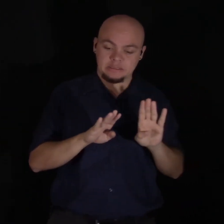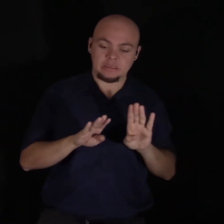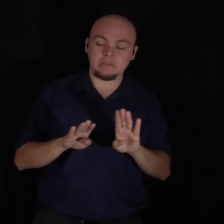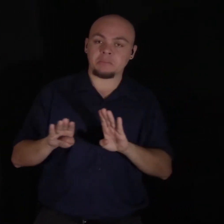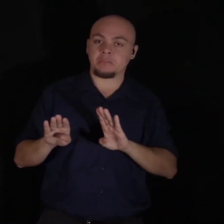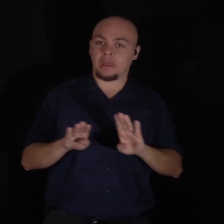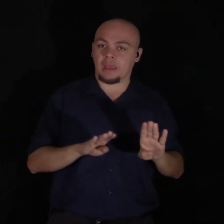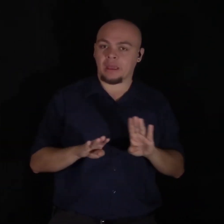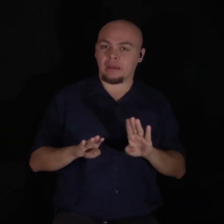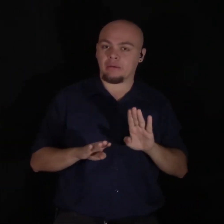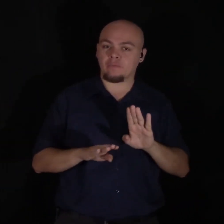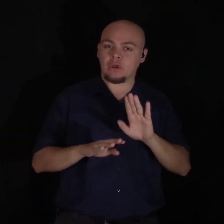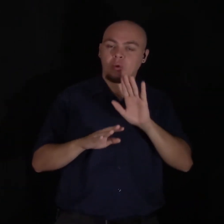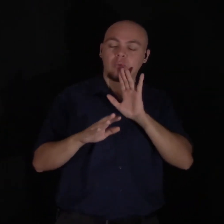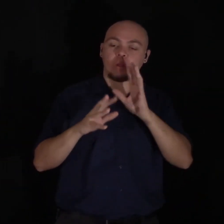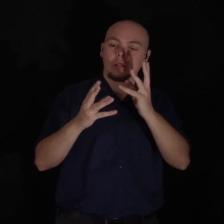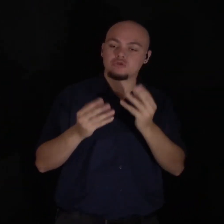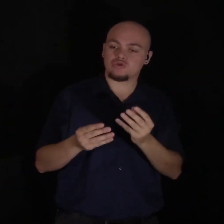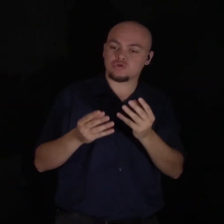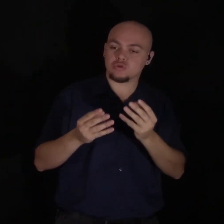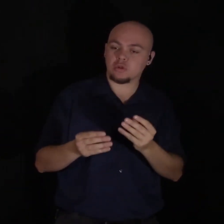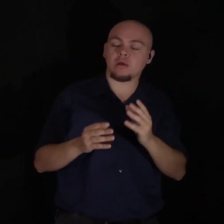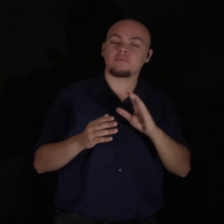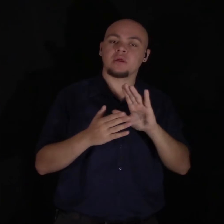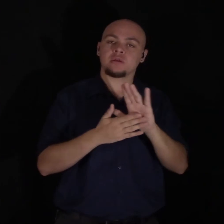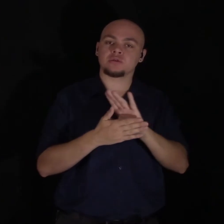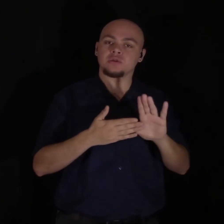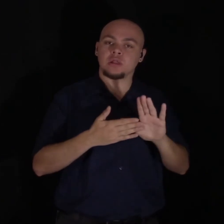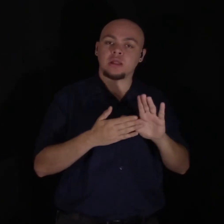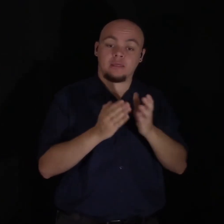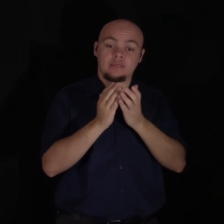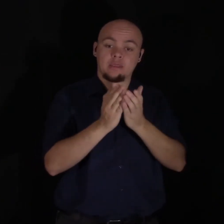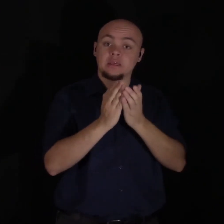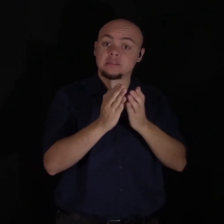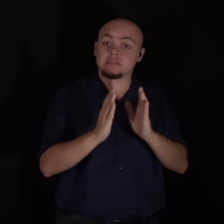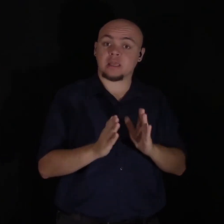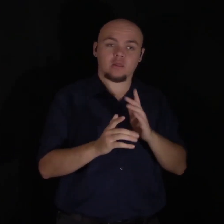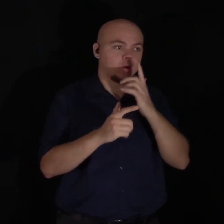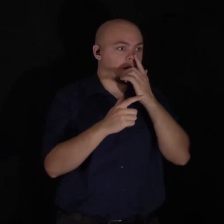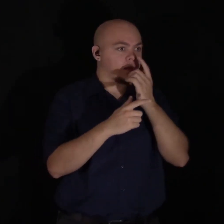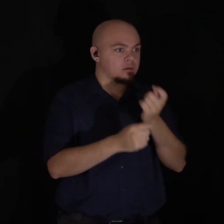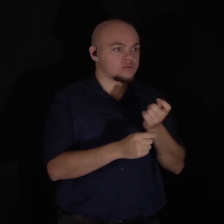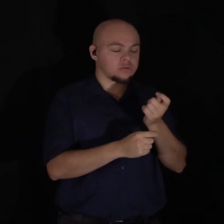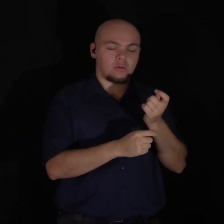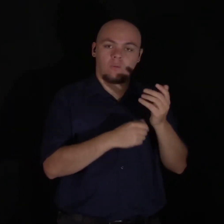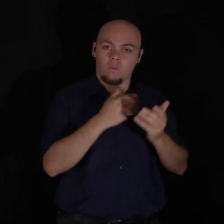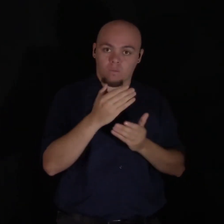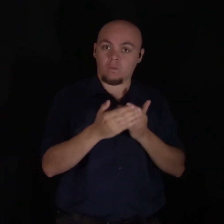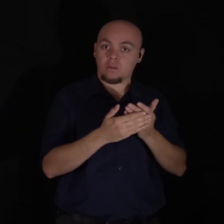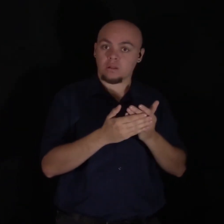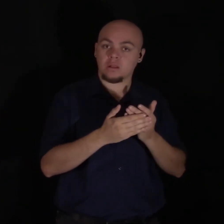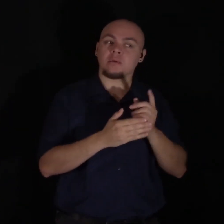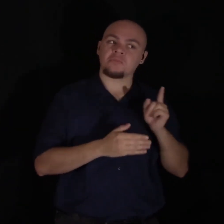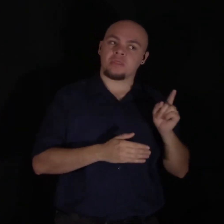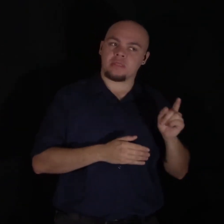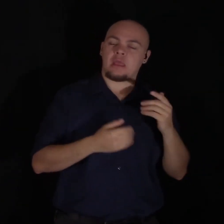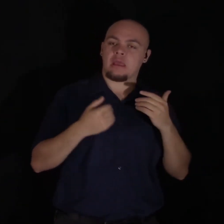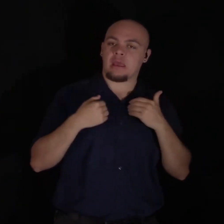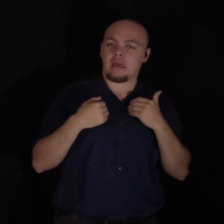conciliating and gentle that the sailors are all interested in him, although they have had very little communications